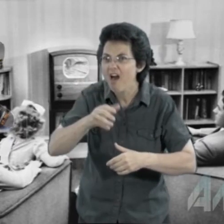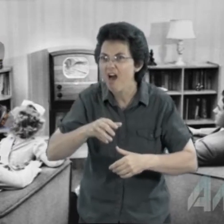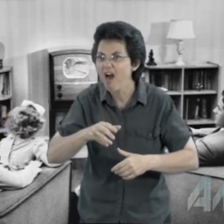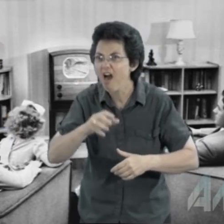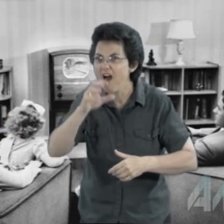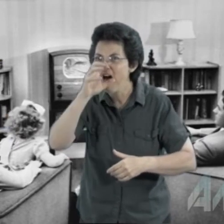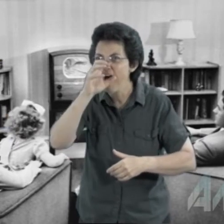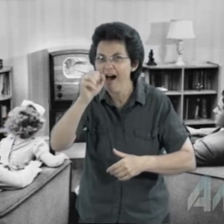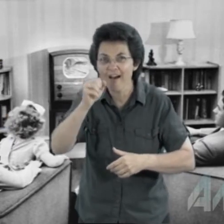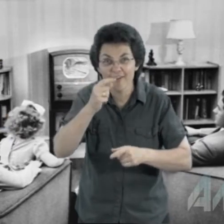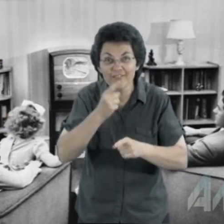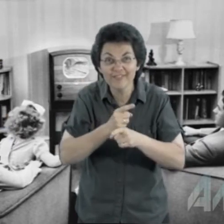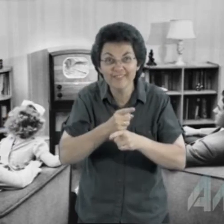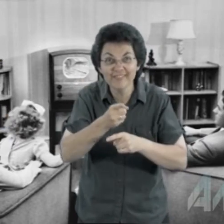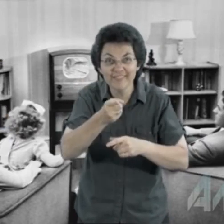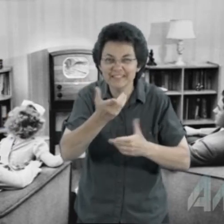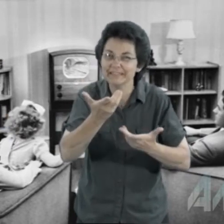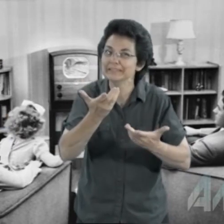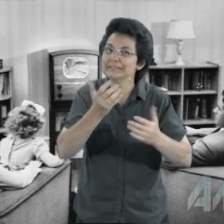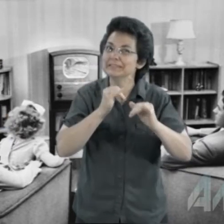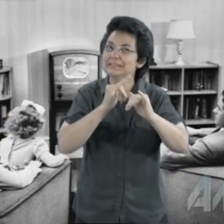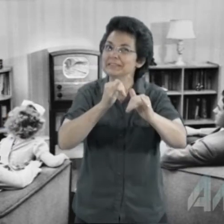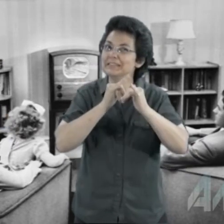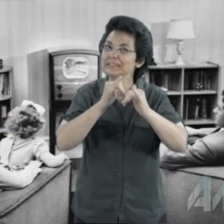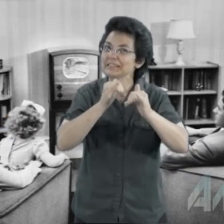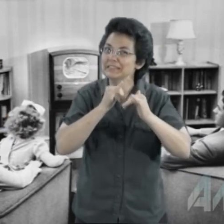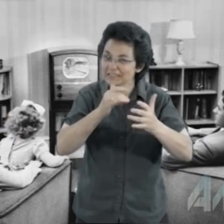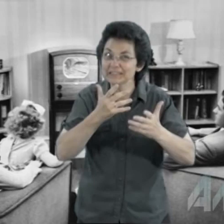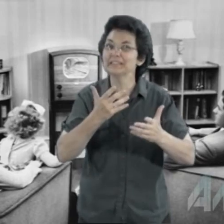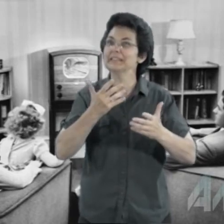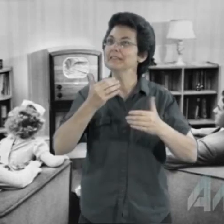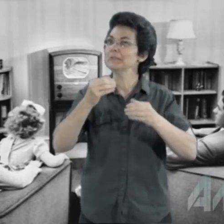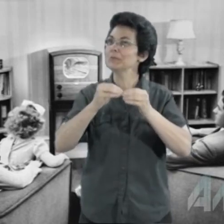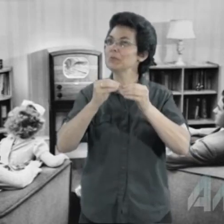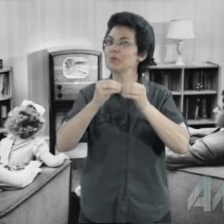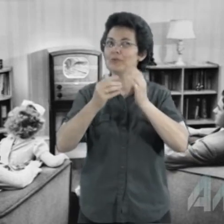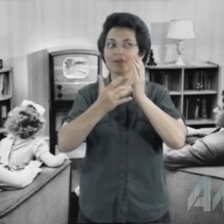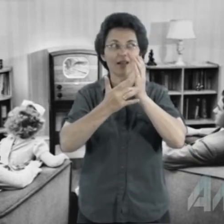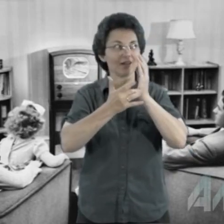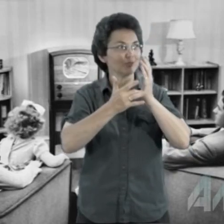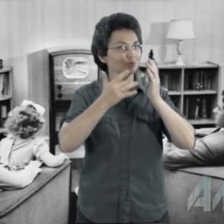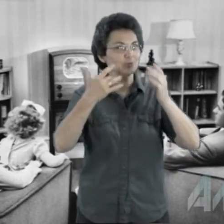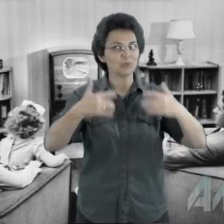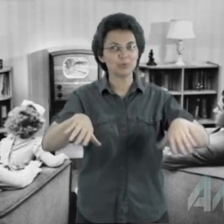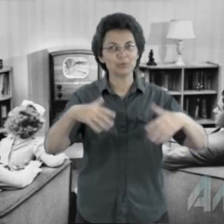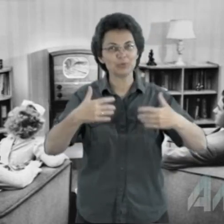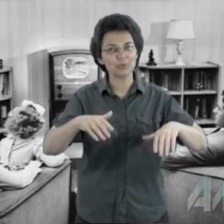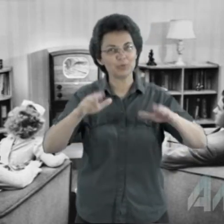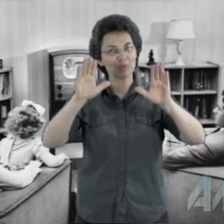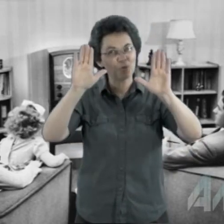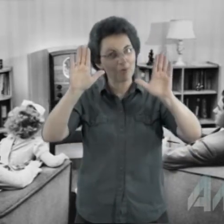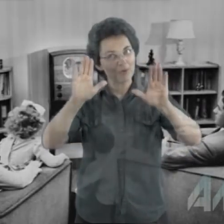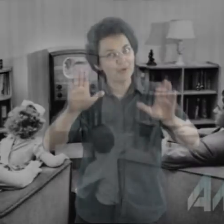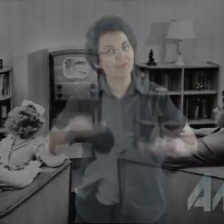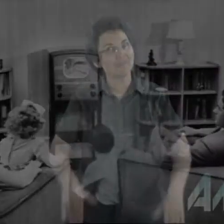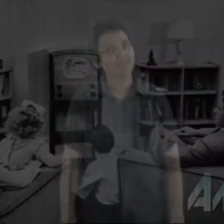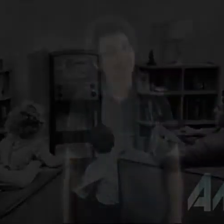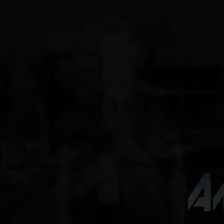you, right? So we're not so different. And who knows what new technologies we'll see. It's an amazing thing.